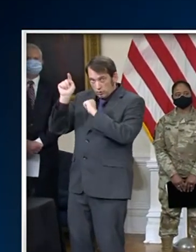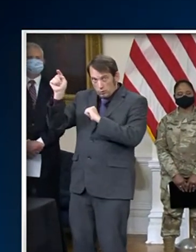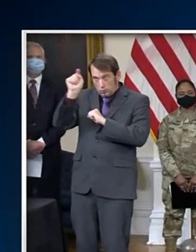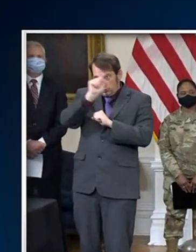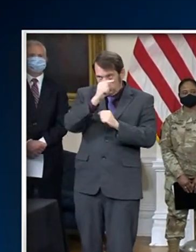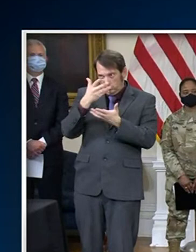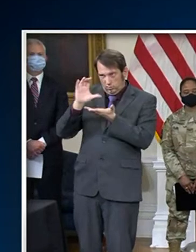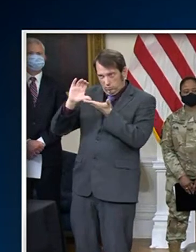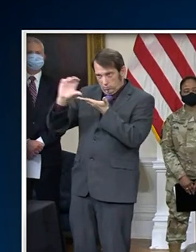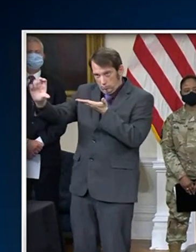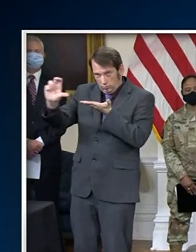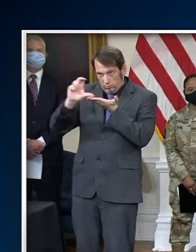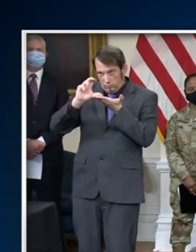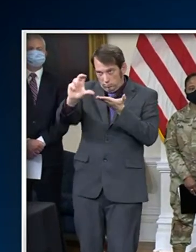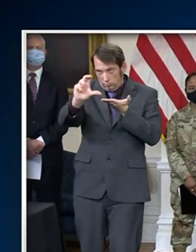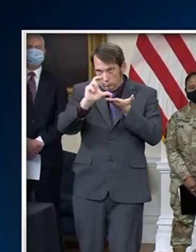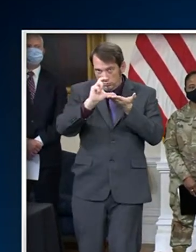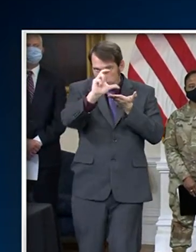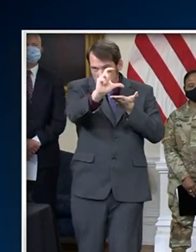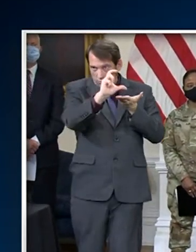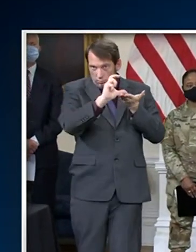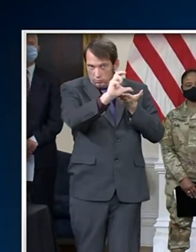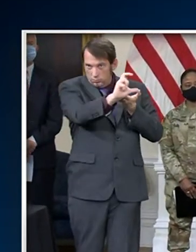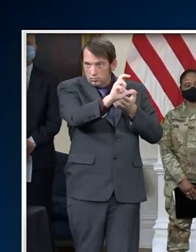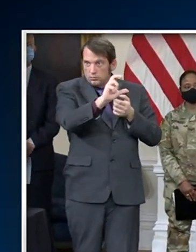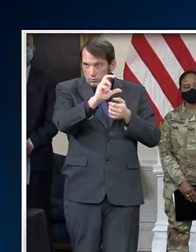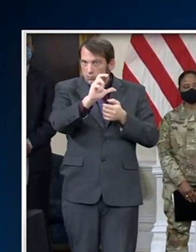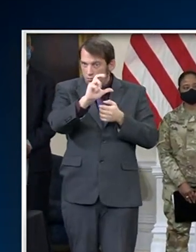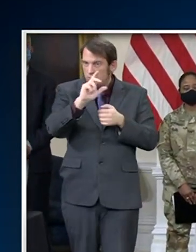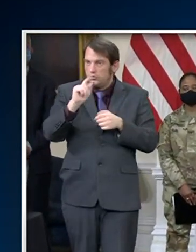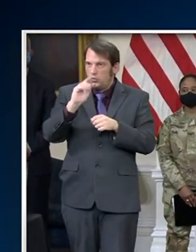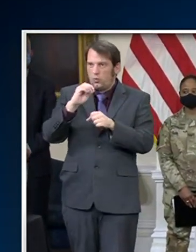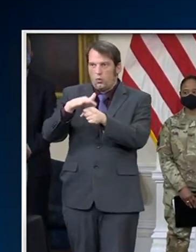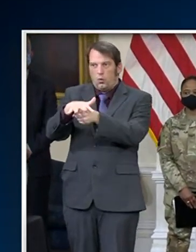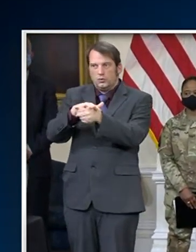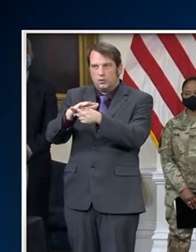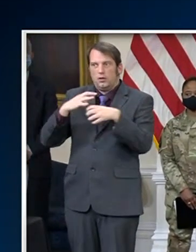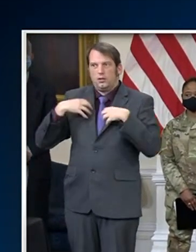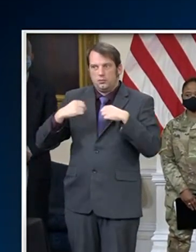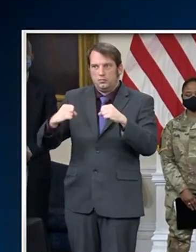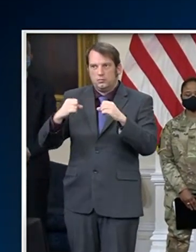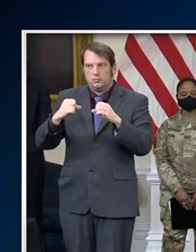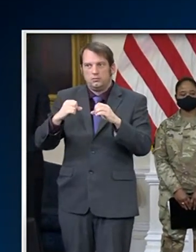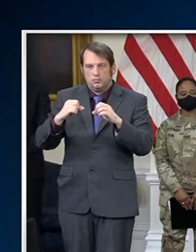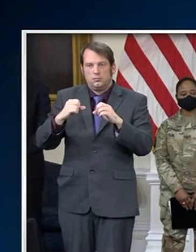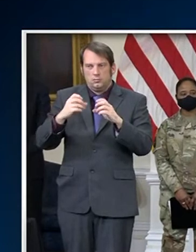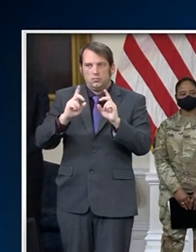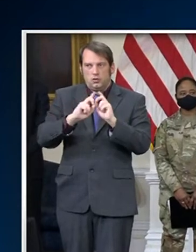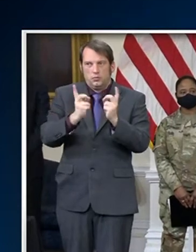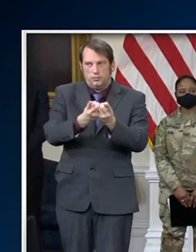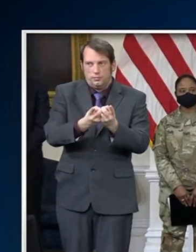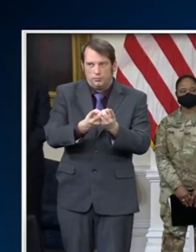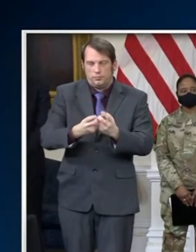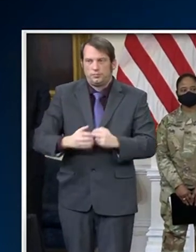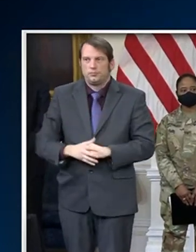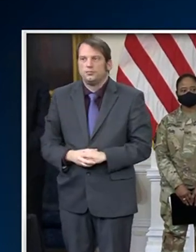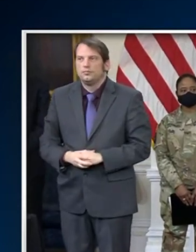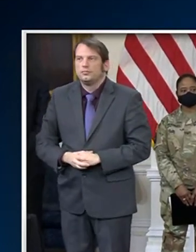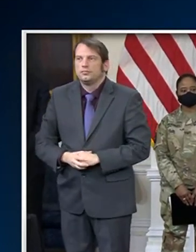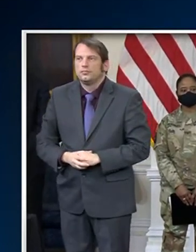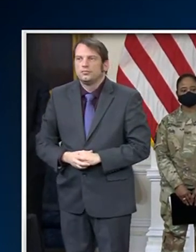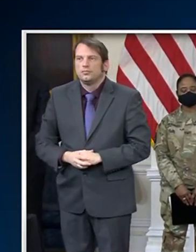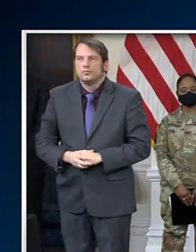a local health department, approximately 70% of the doses in each county are being done